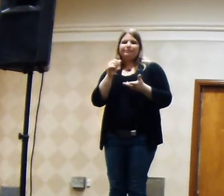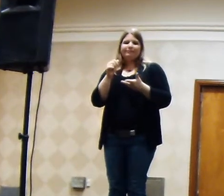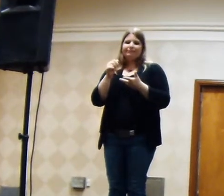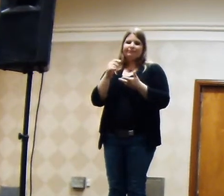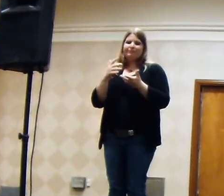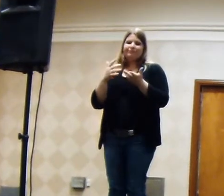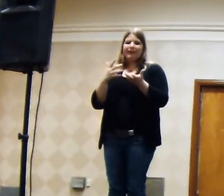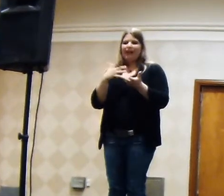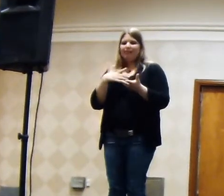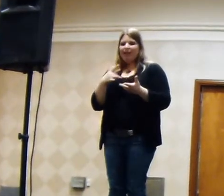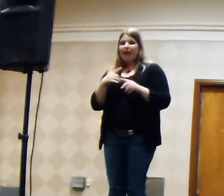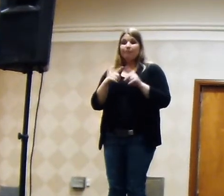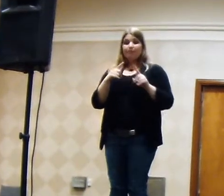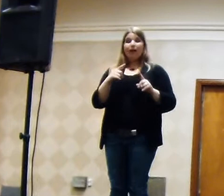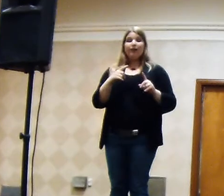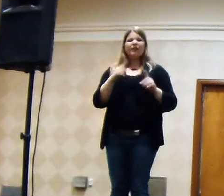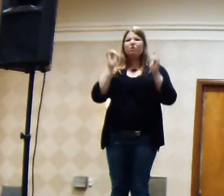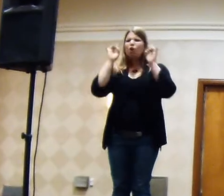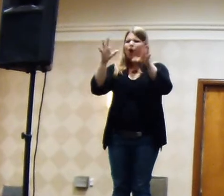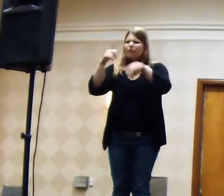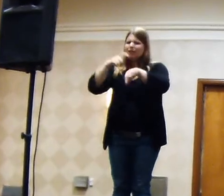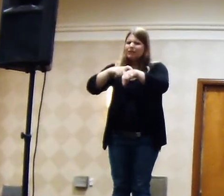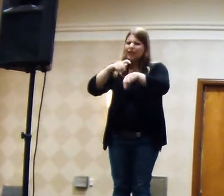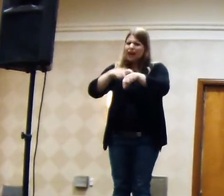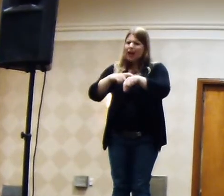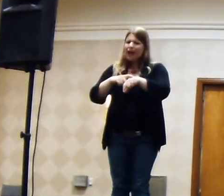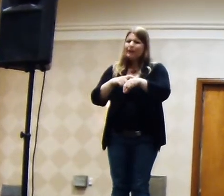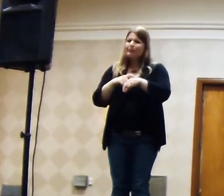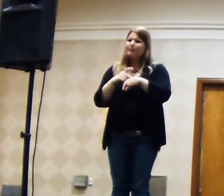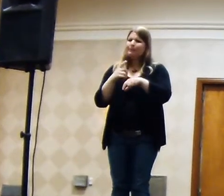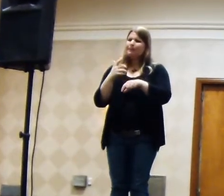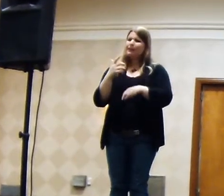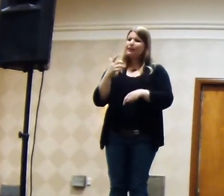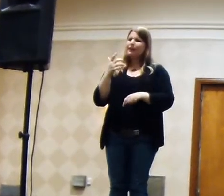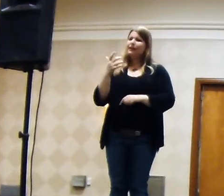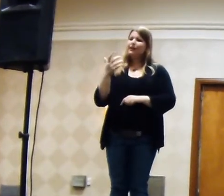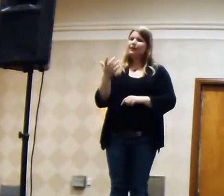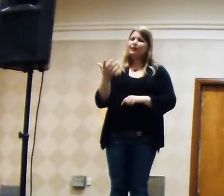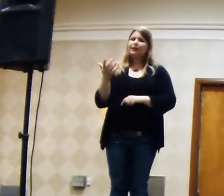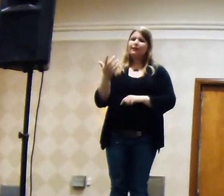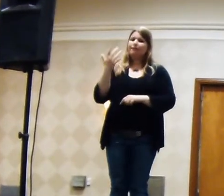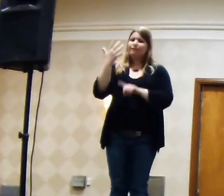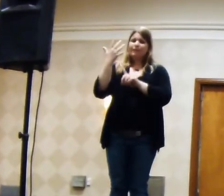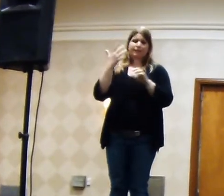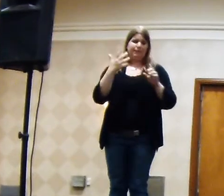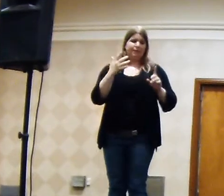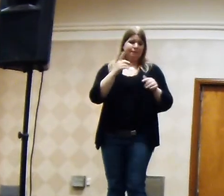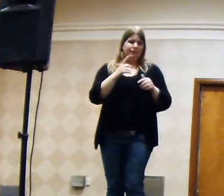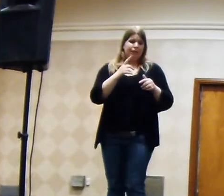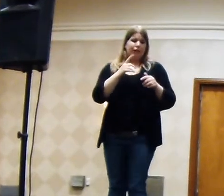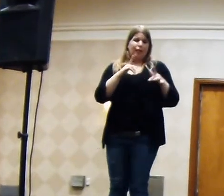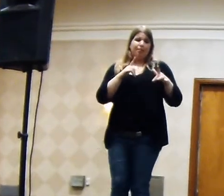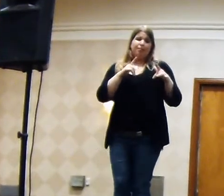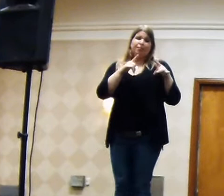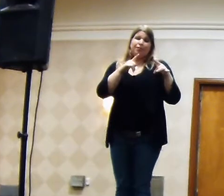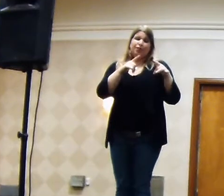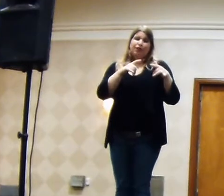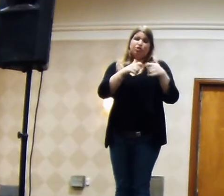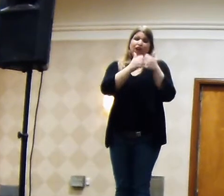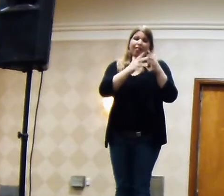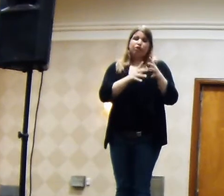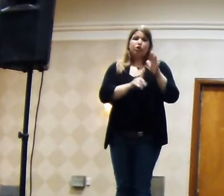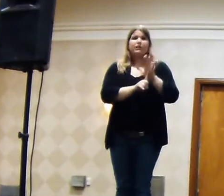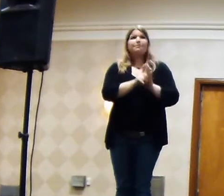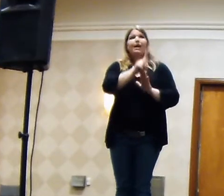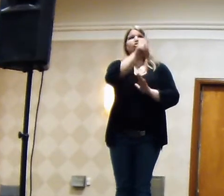for it. But it came out at such a terrible time, not, you know, just 5 months after the Challenger tragedy.